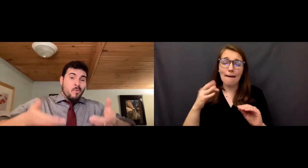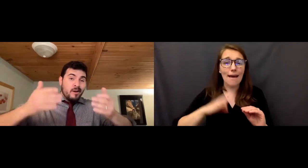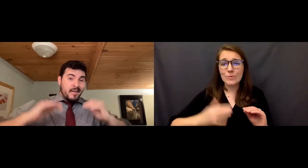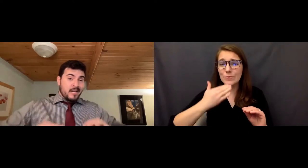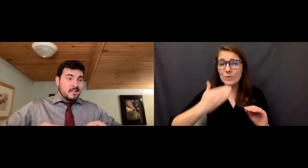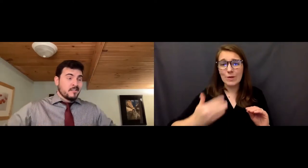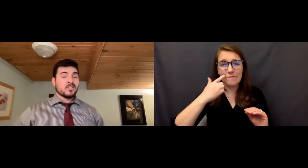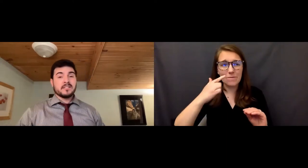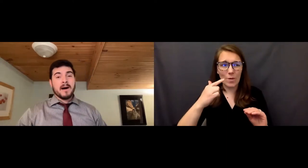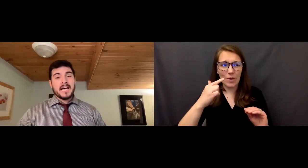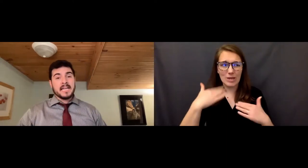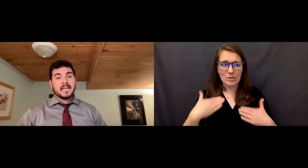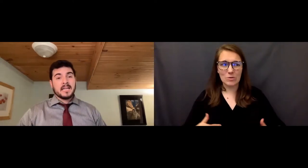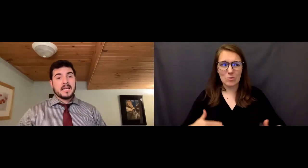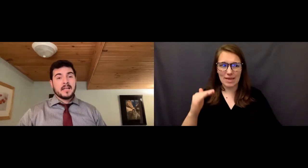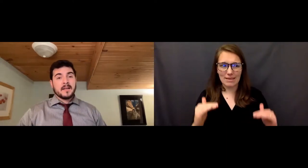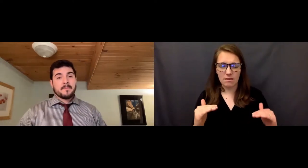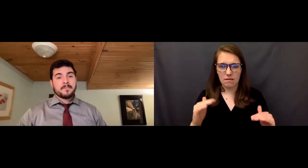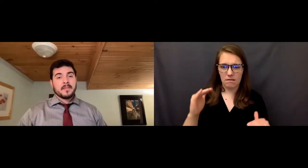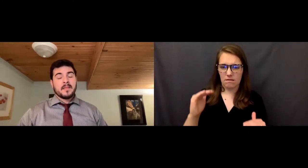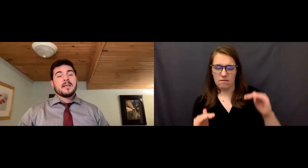way subordinated to the goods of the body.